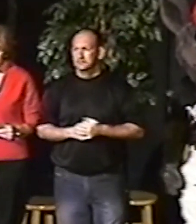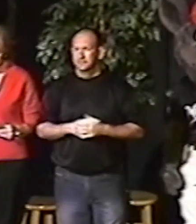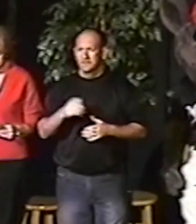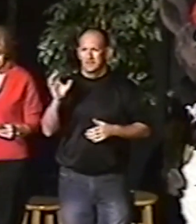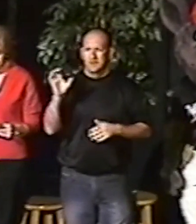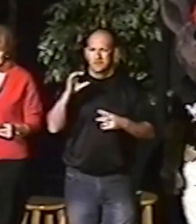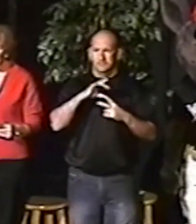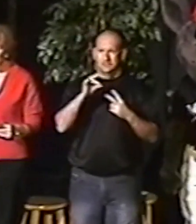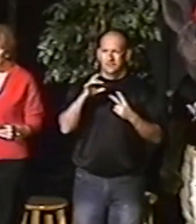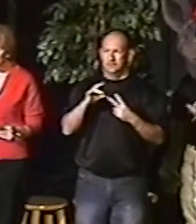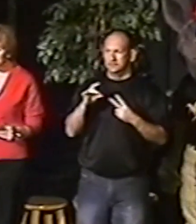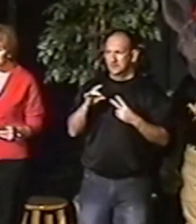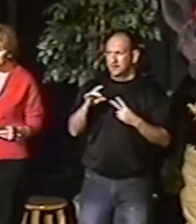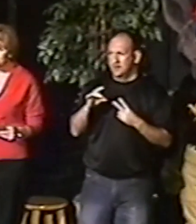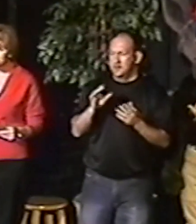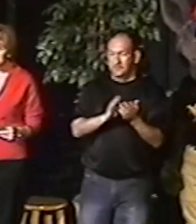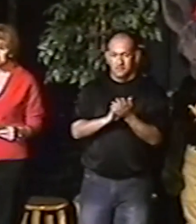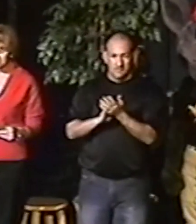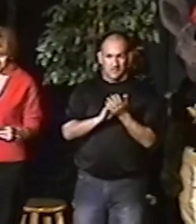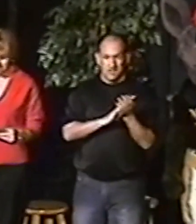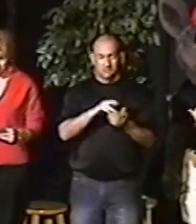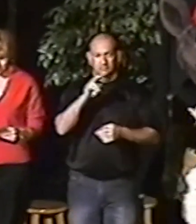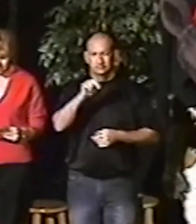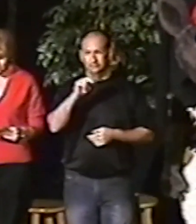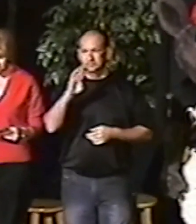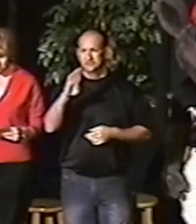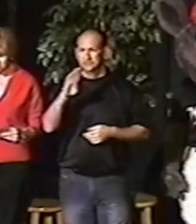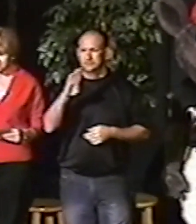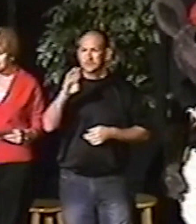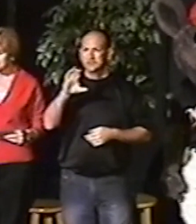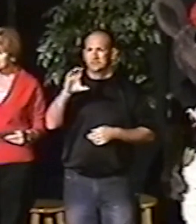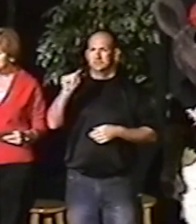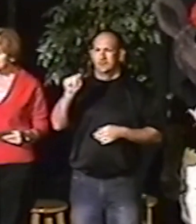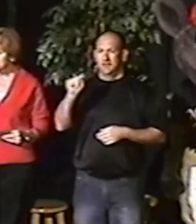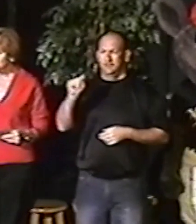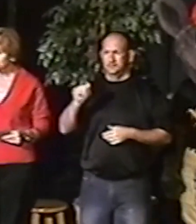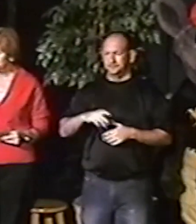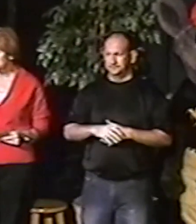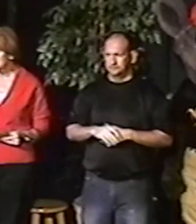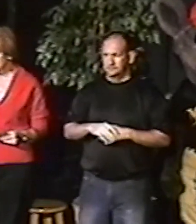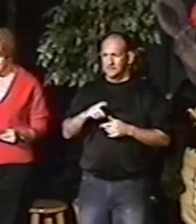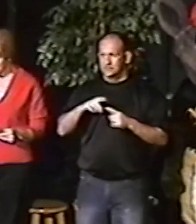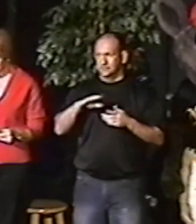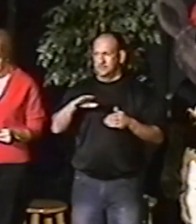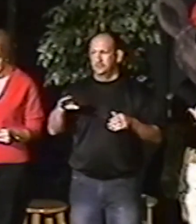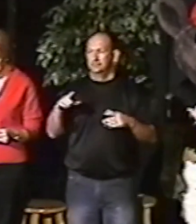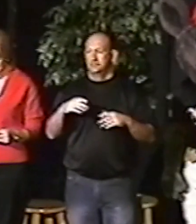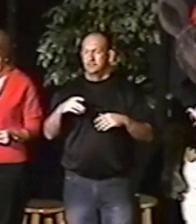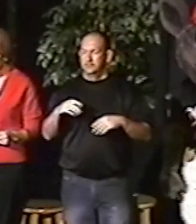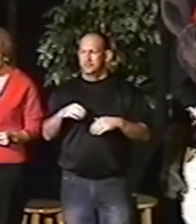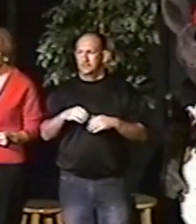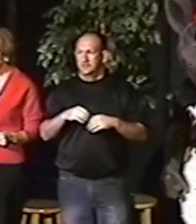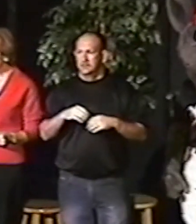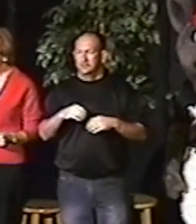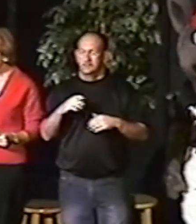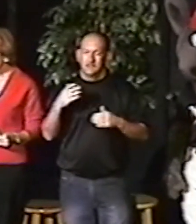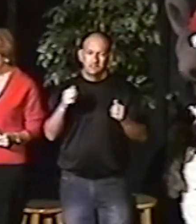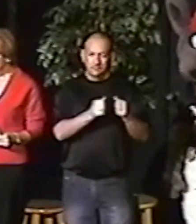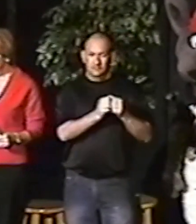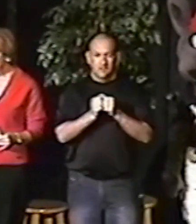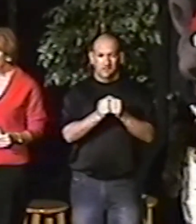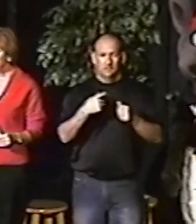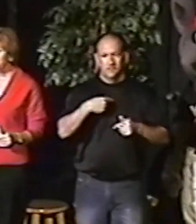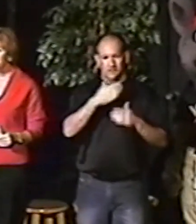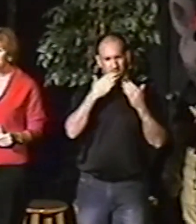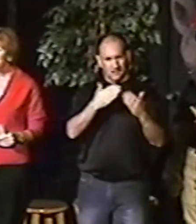Carolina Choice applauds New Bern Civic Theater's tradition of excellence in children's theater, and together